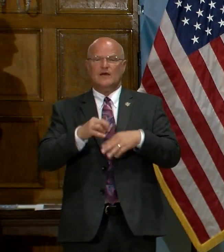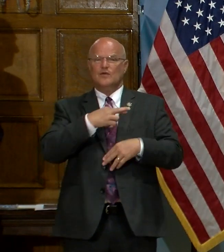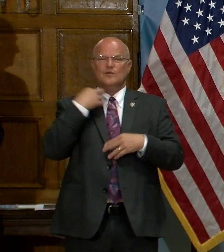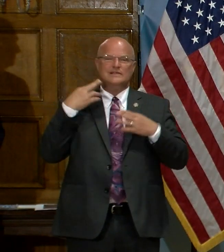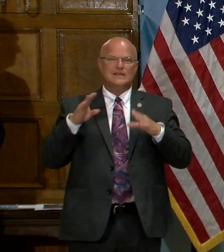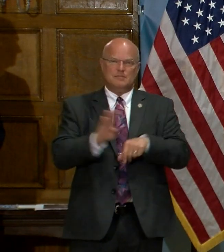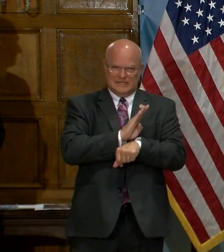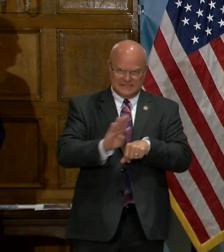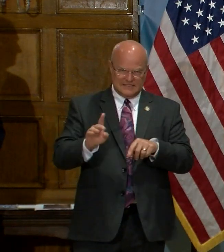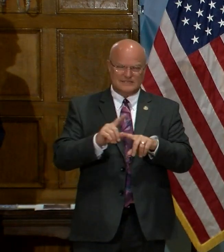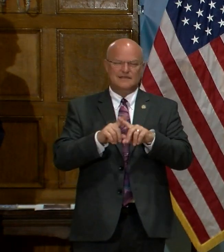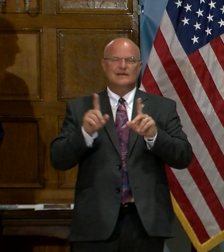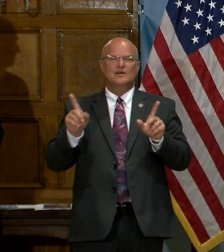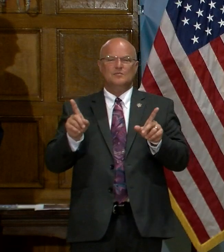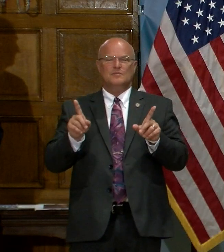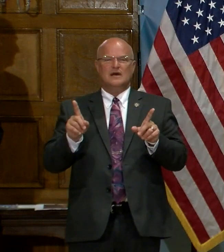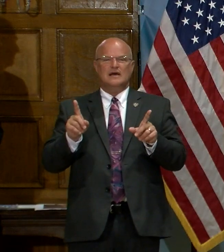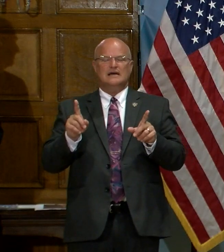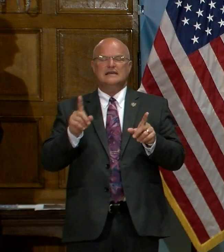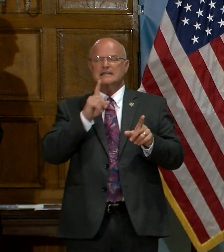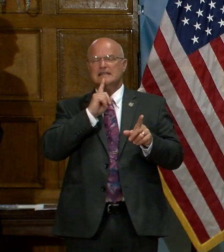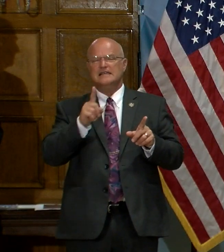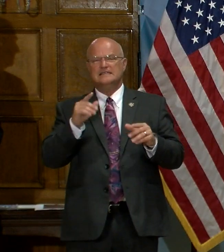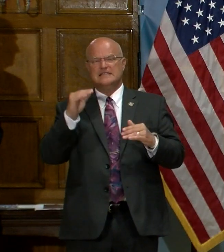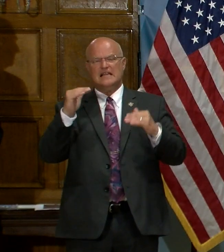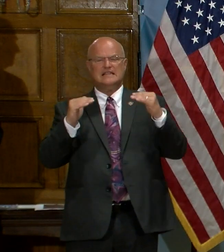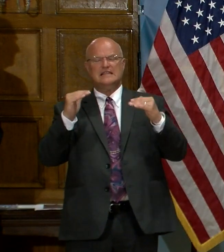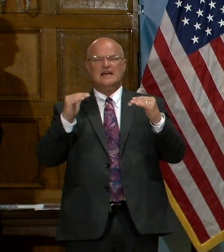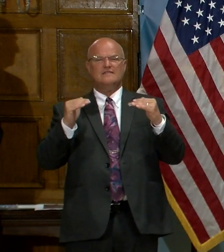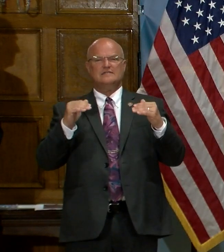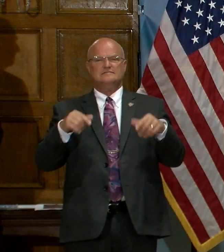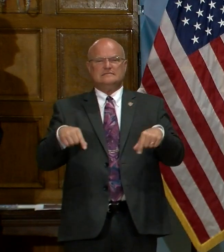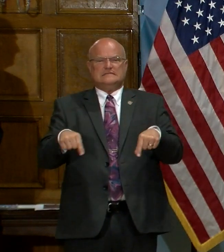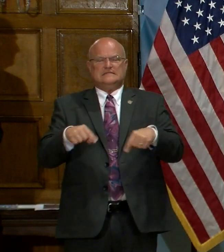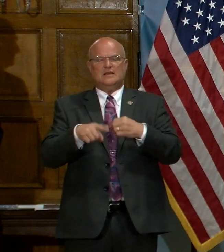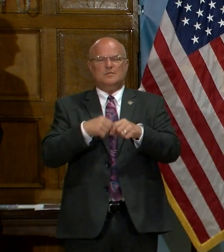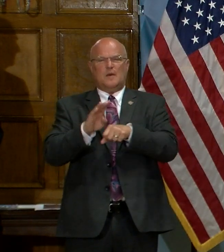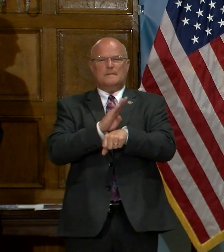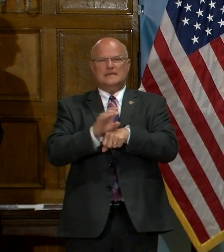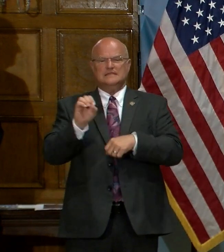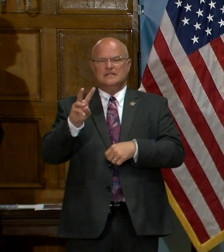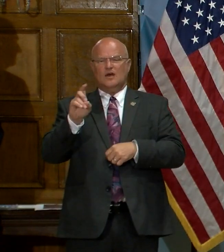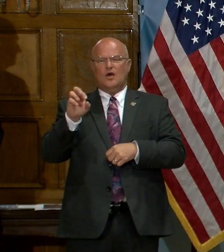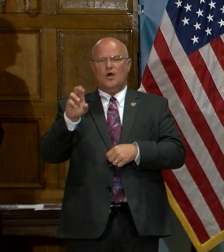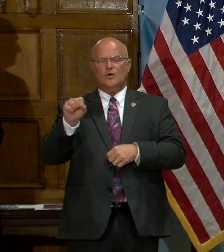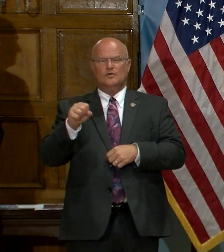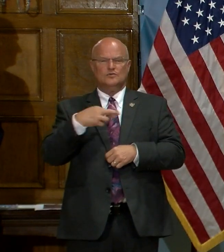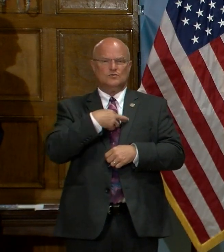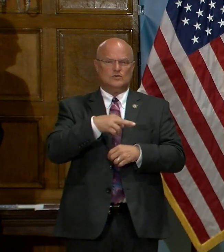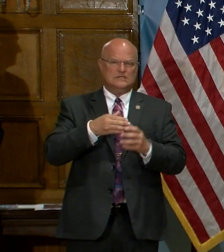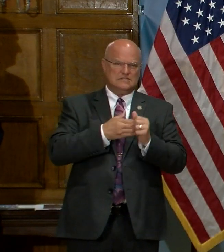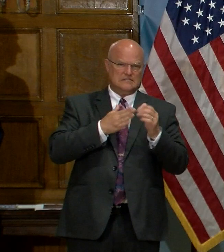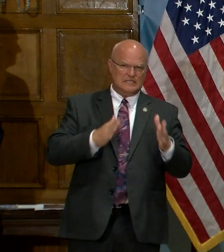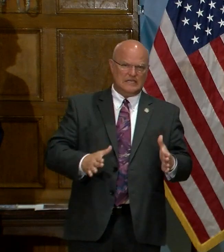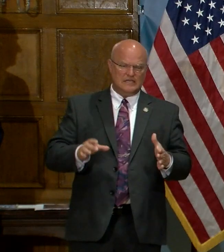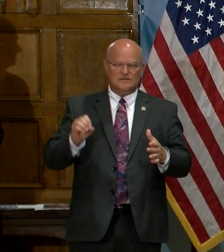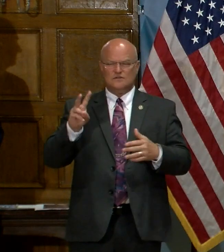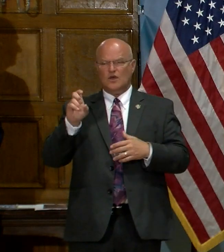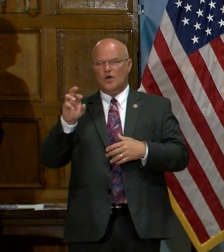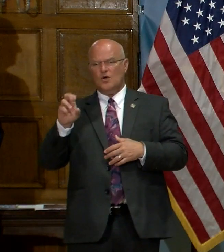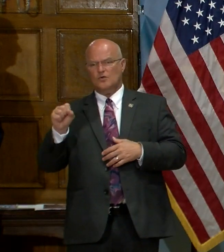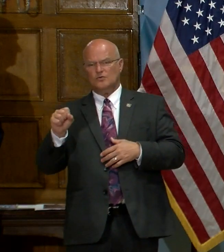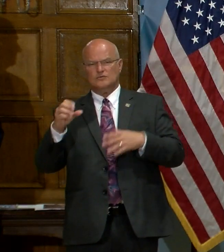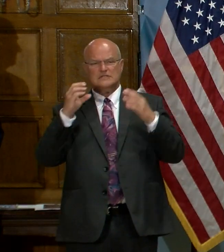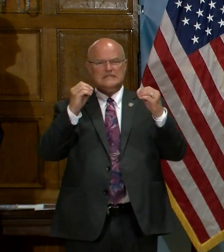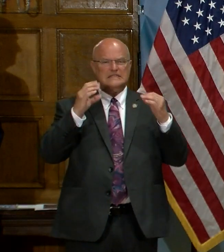its business. But there's just such a level of anxiety among business owners, managers, religious leaders,